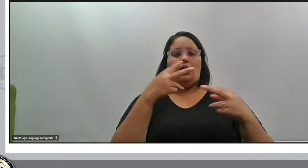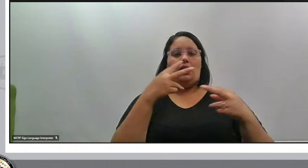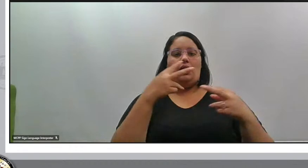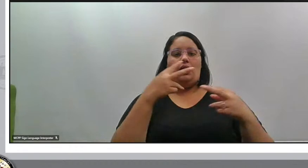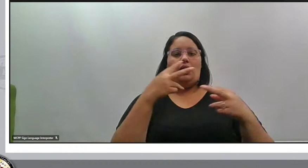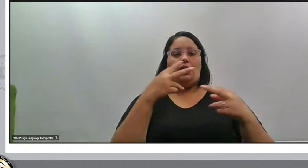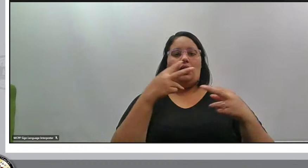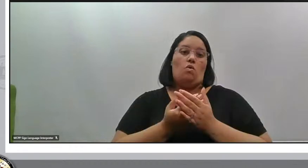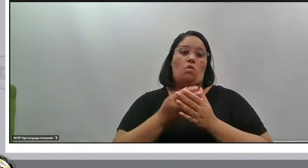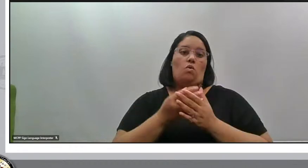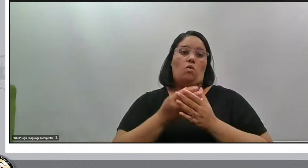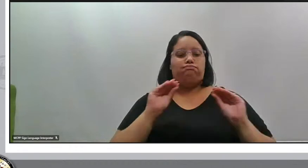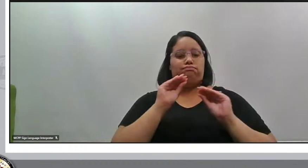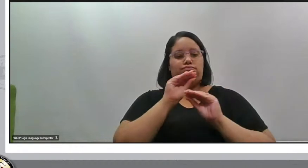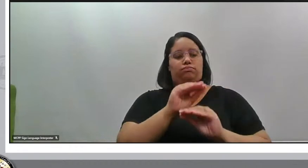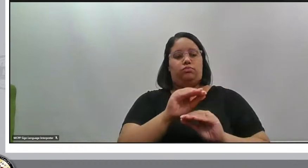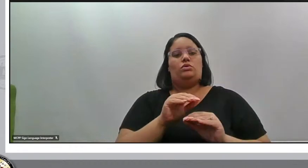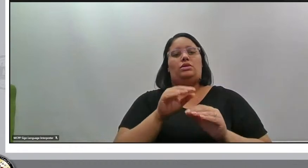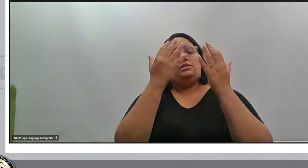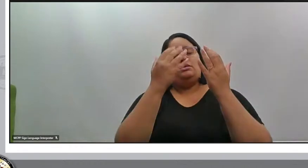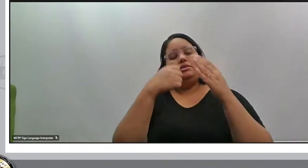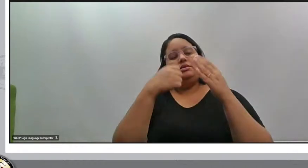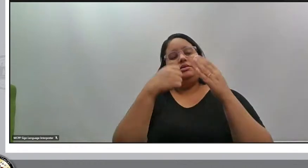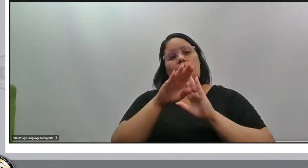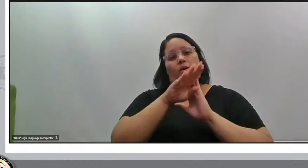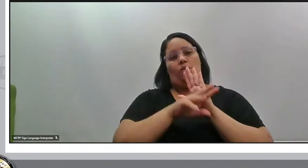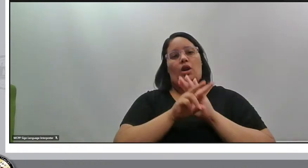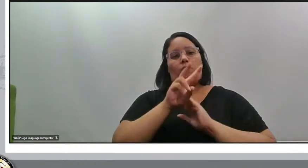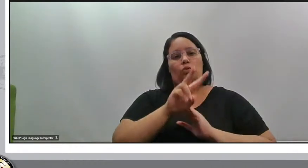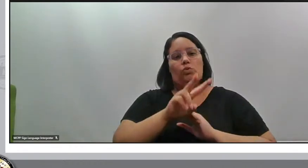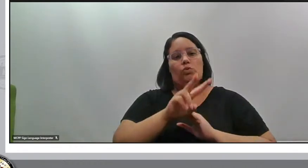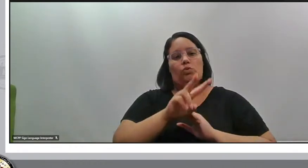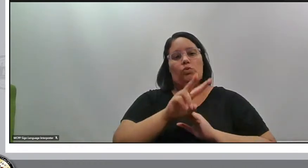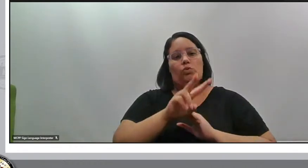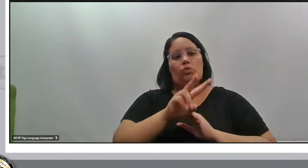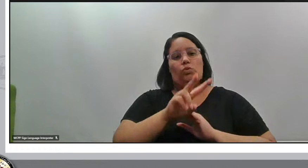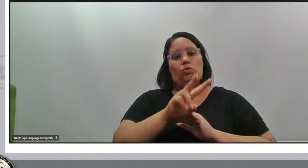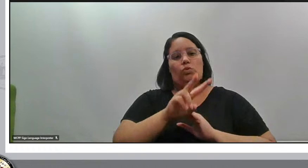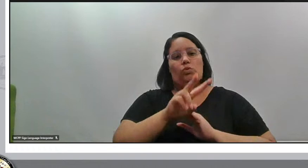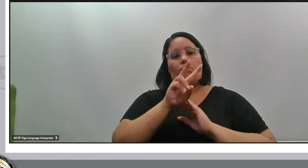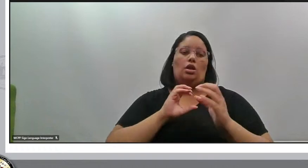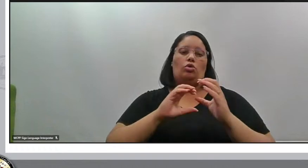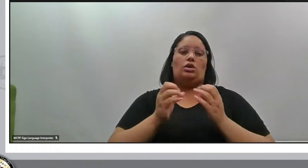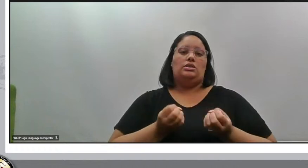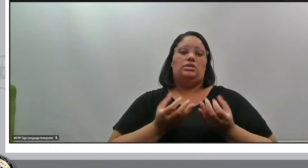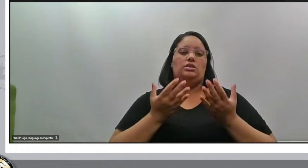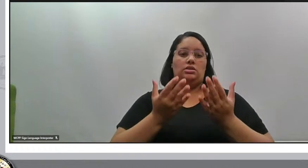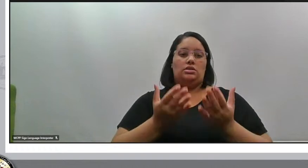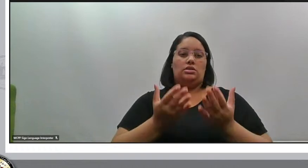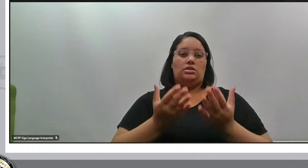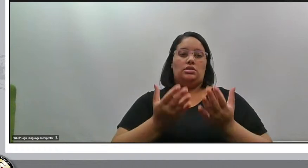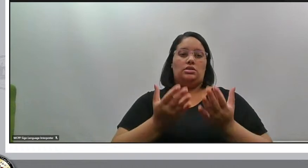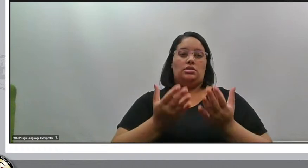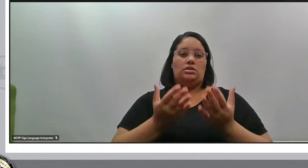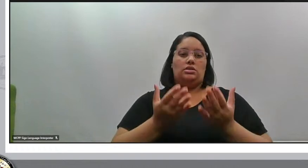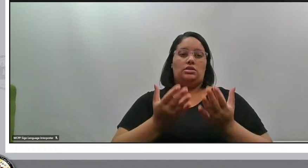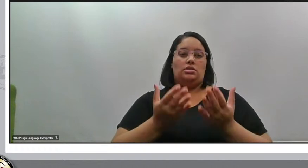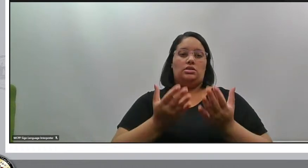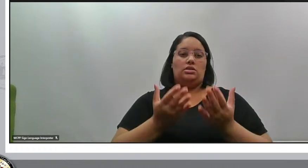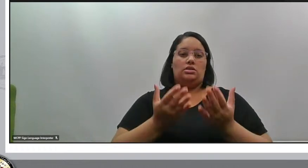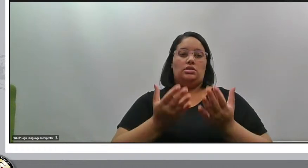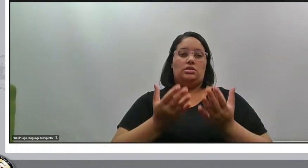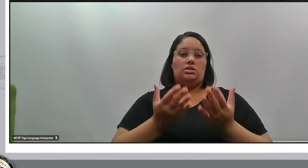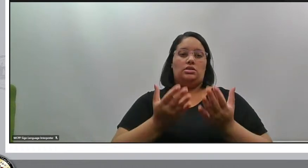2, which is stakeholder management and communication services by 30%. Does this have to